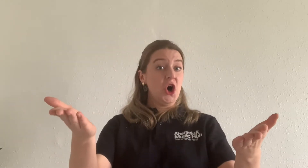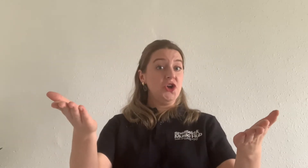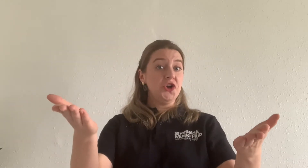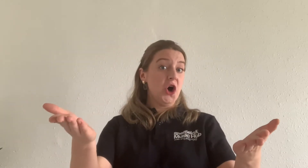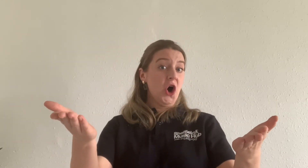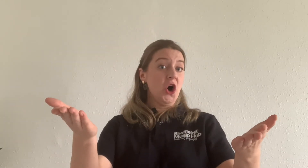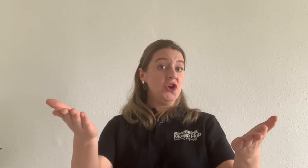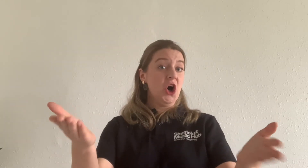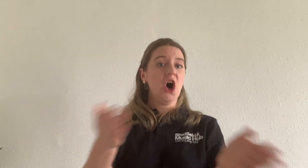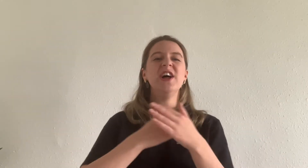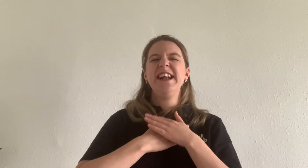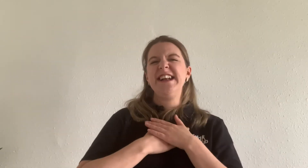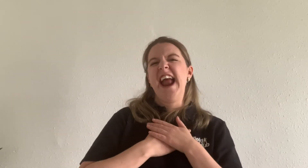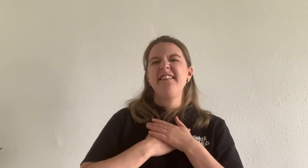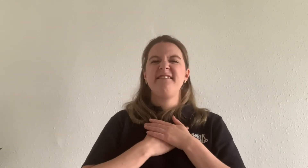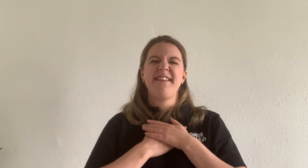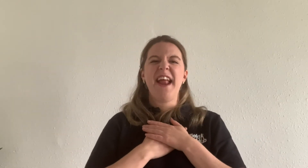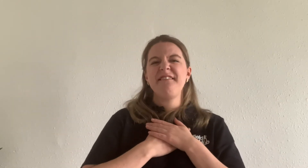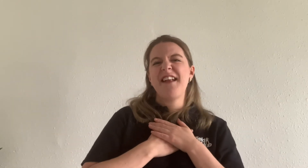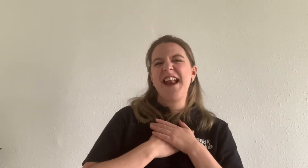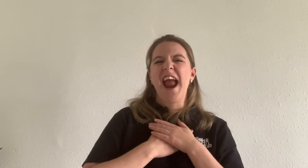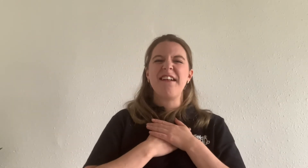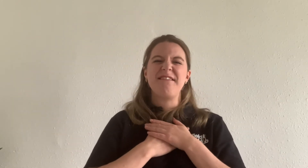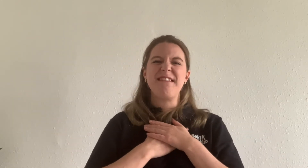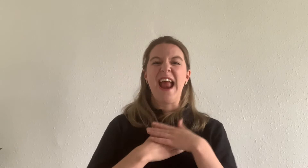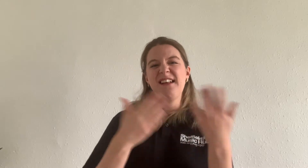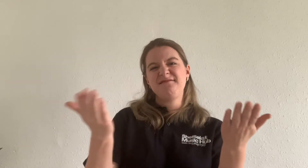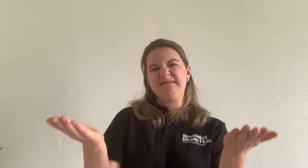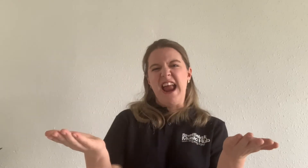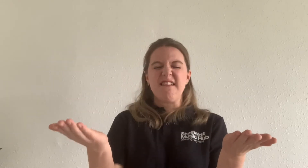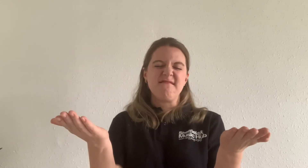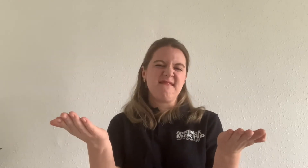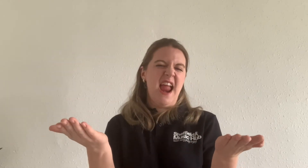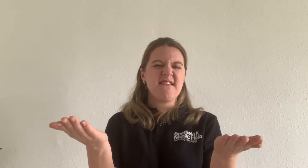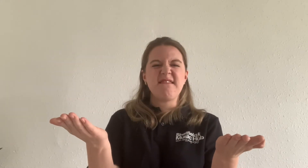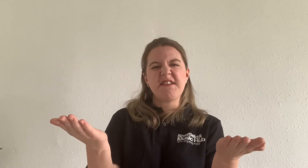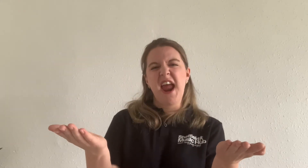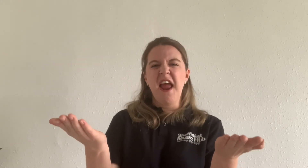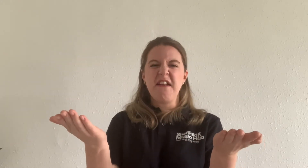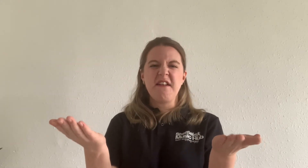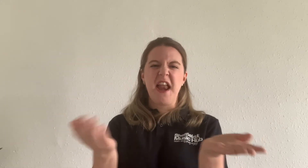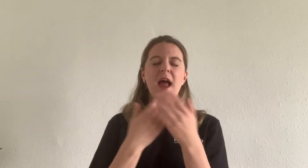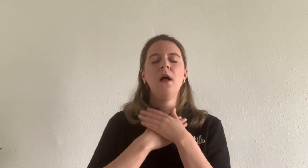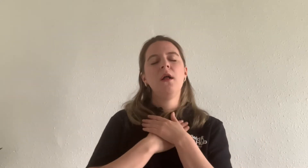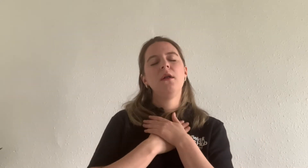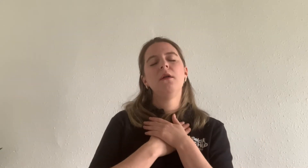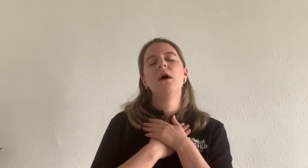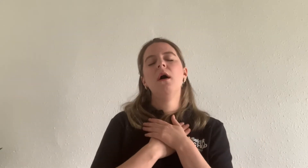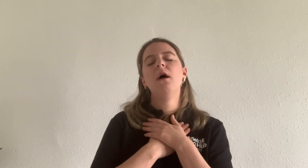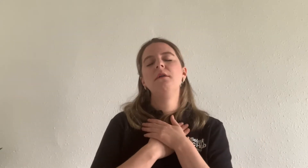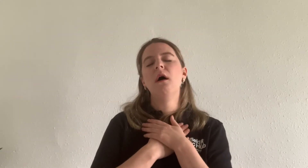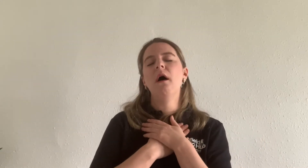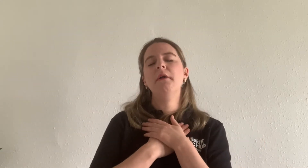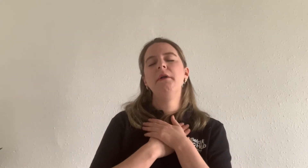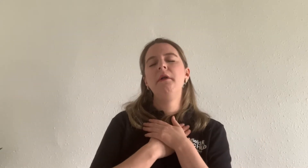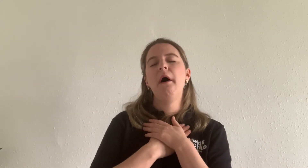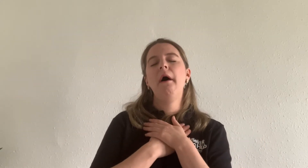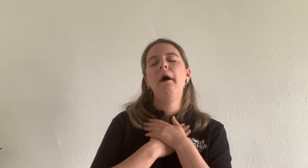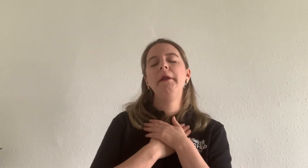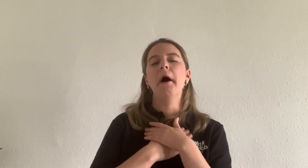no no no na na na na na na na na na na na